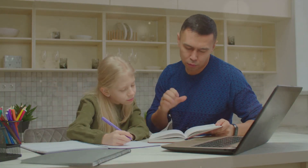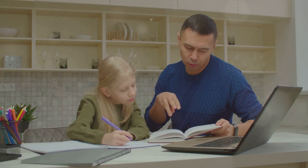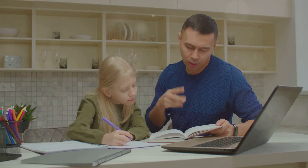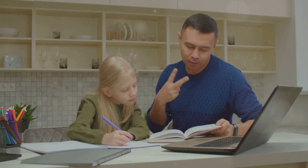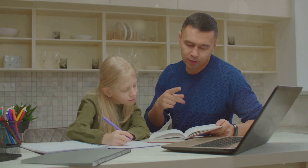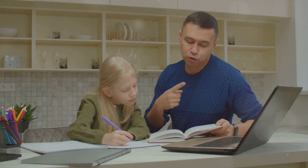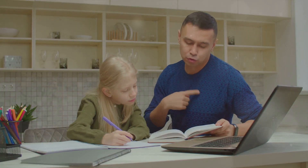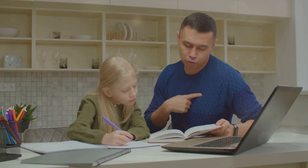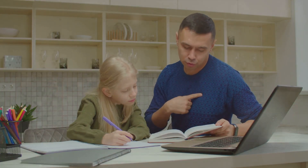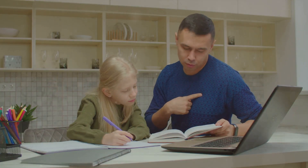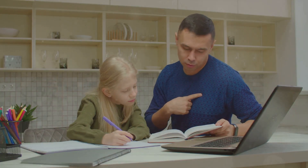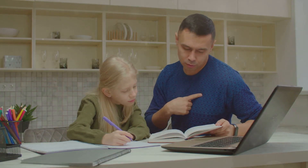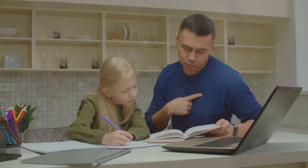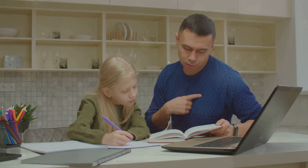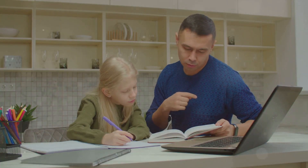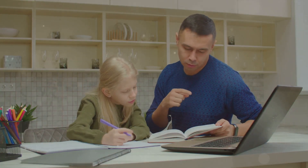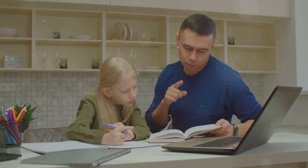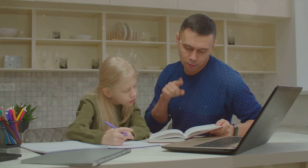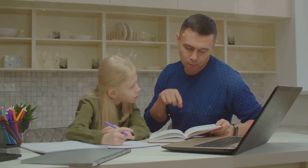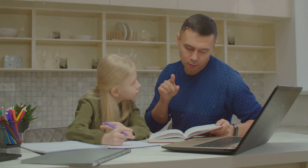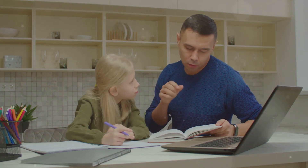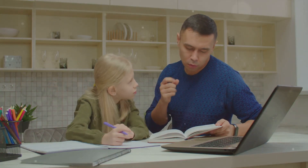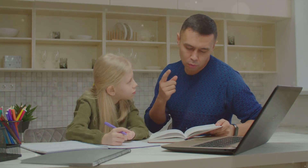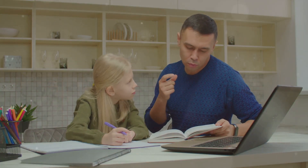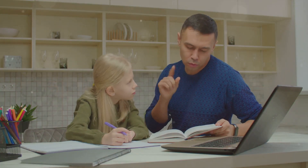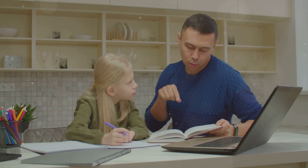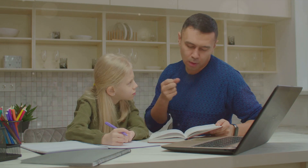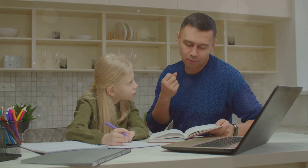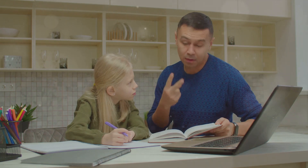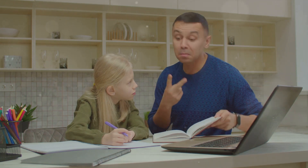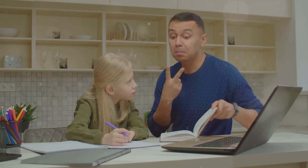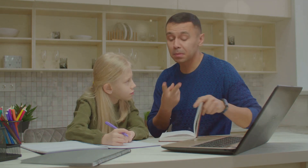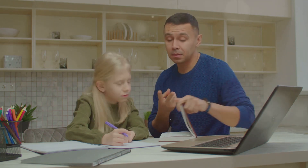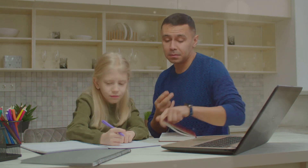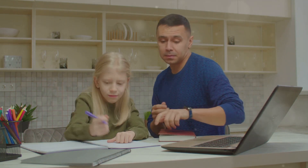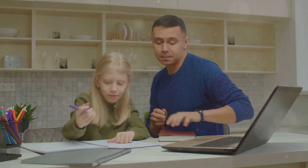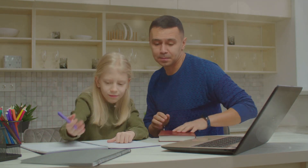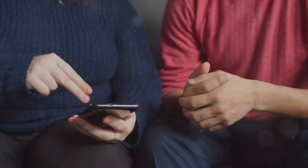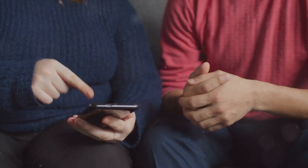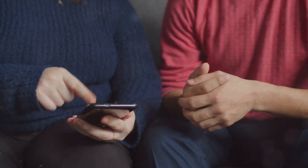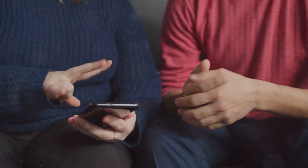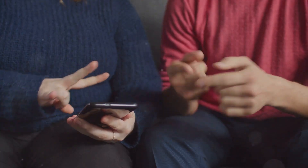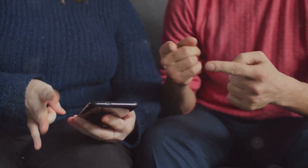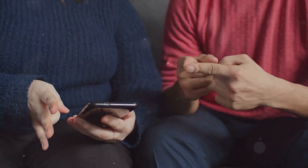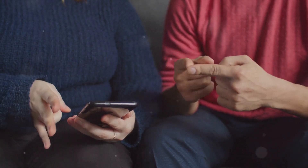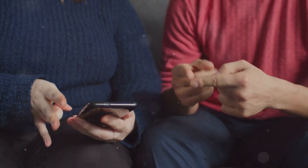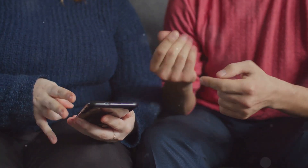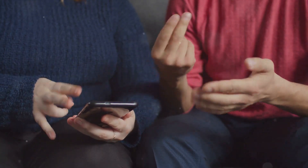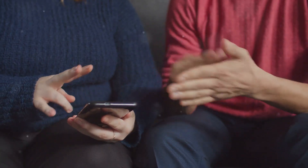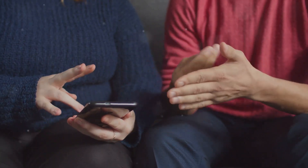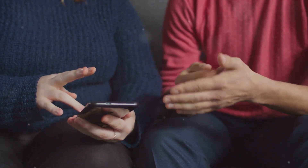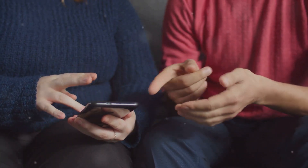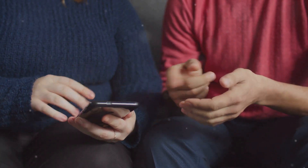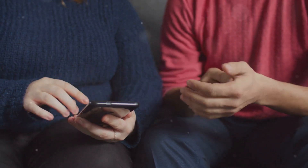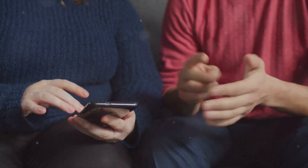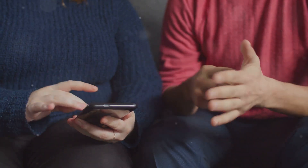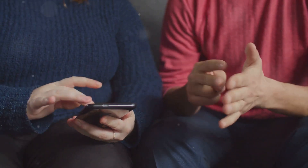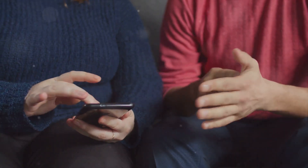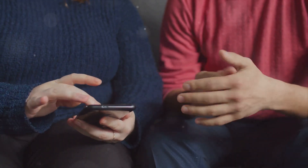the medical industry's perspective, but also transformed the field of deaf education. It was a monumental step that helped reshape